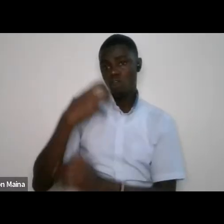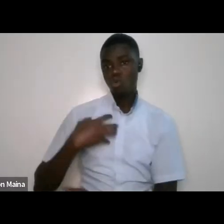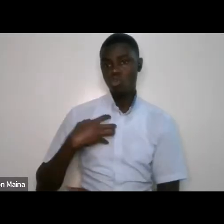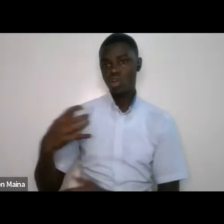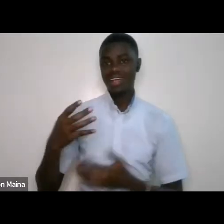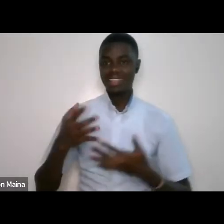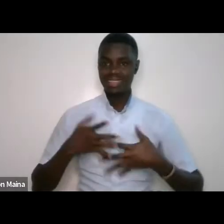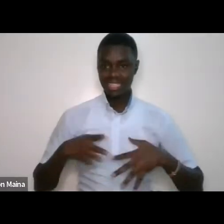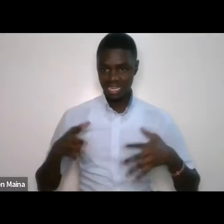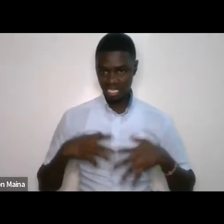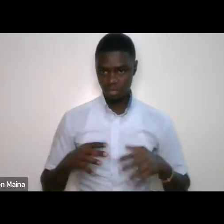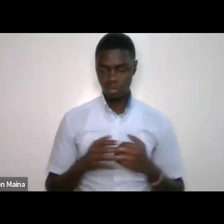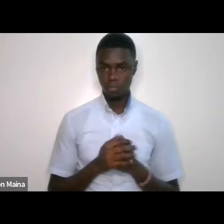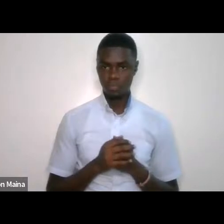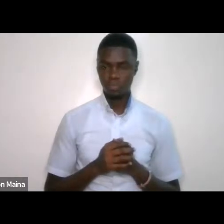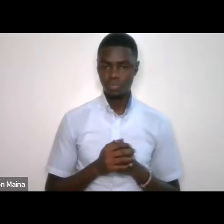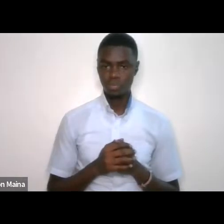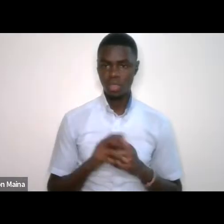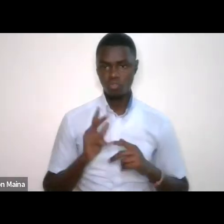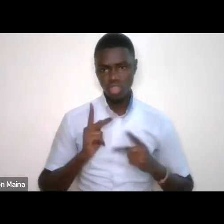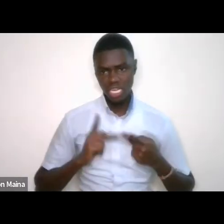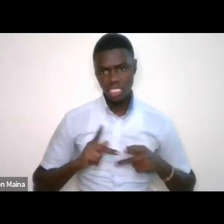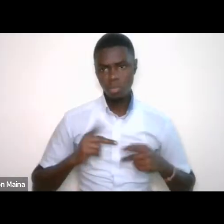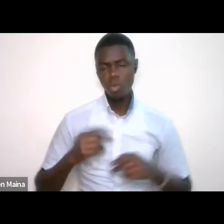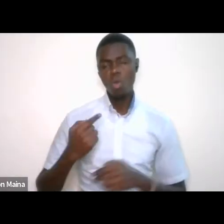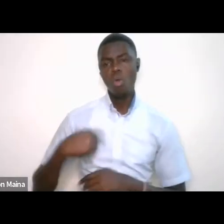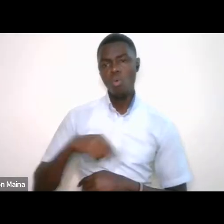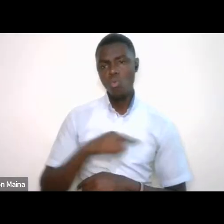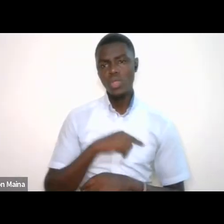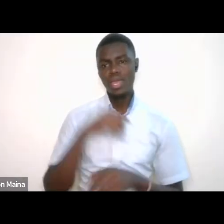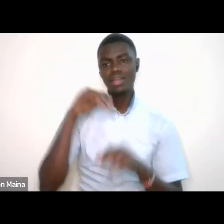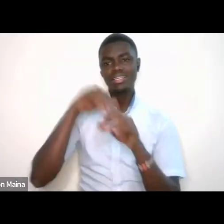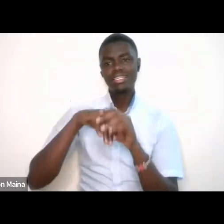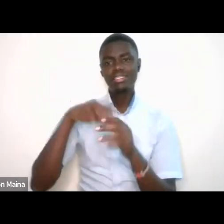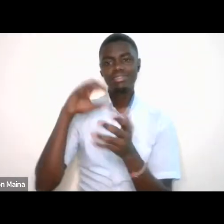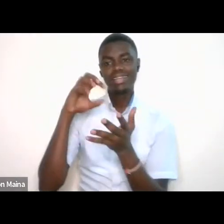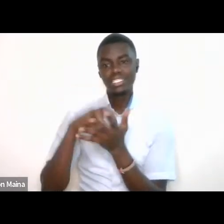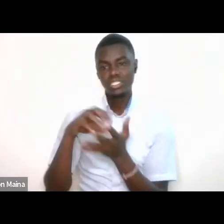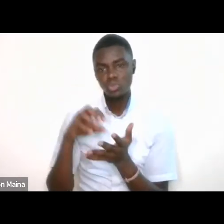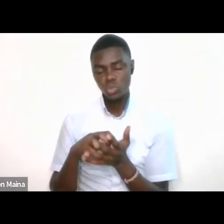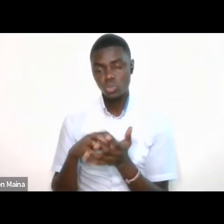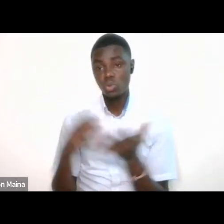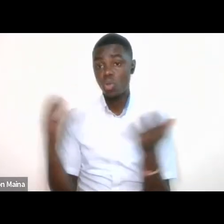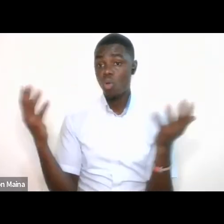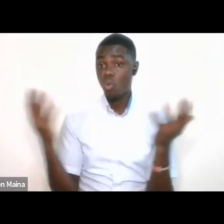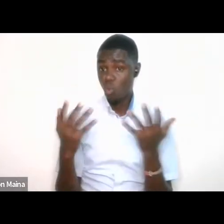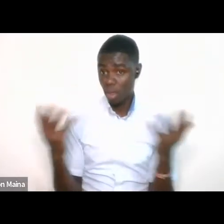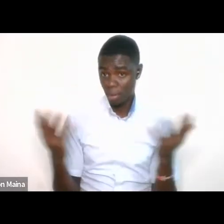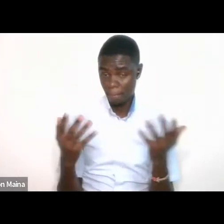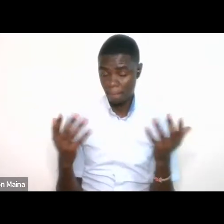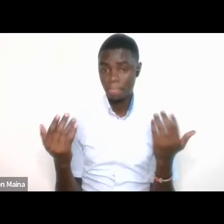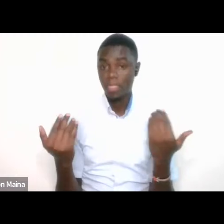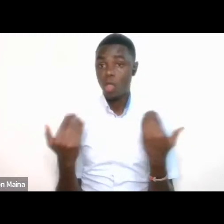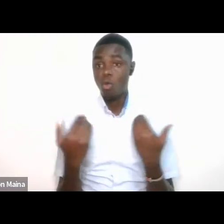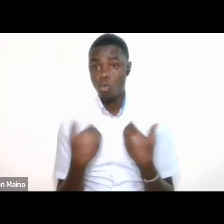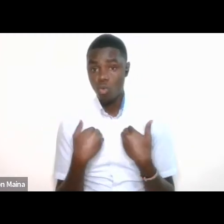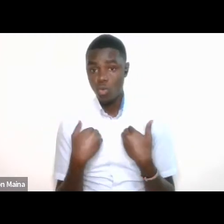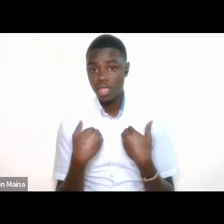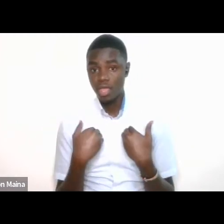So we are in a situation where we have this, we